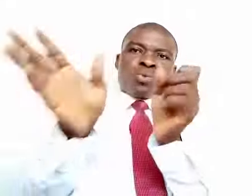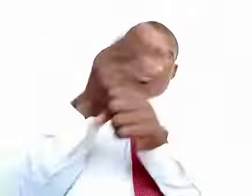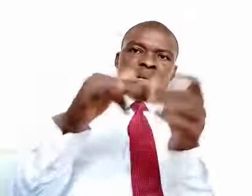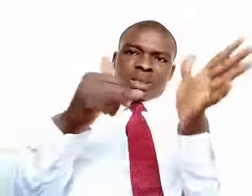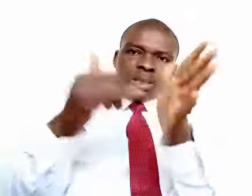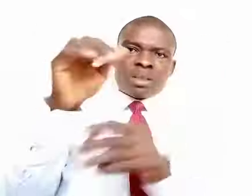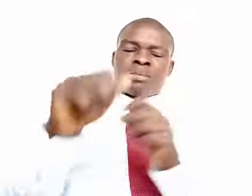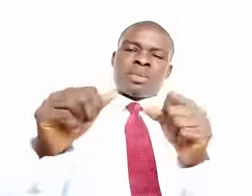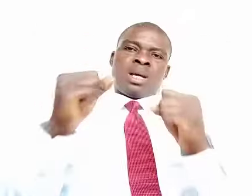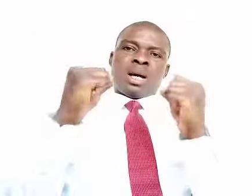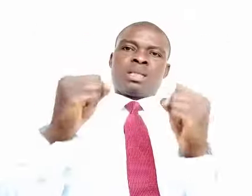action.